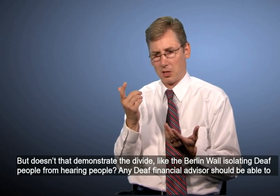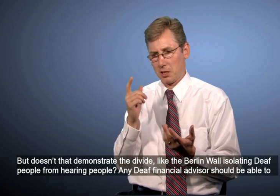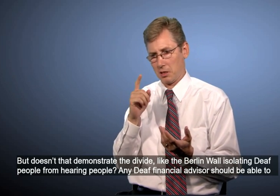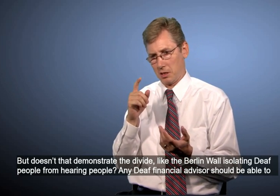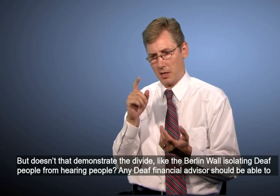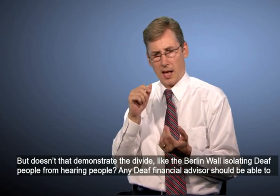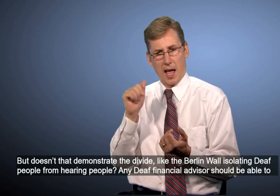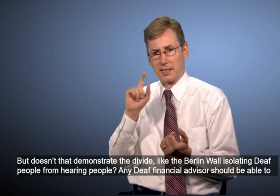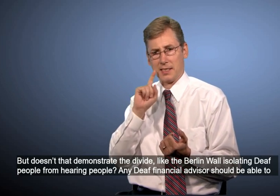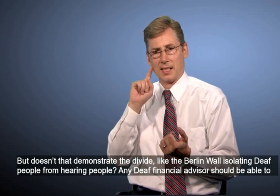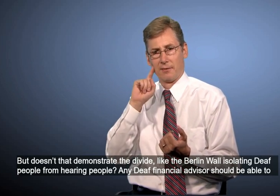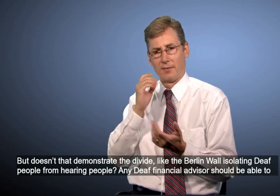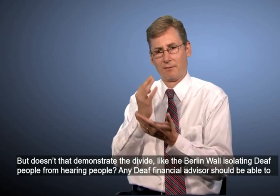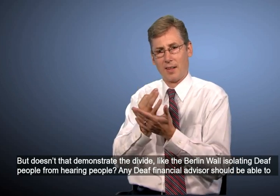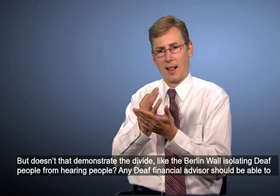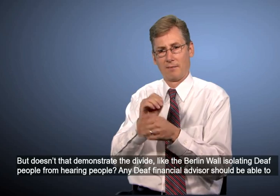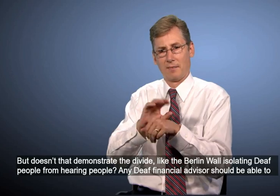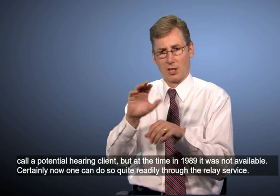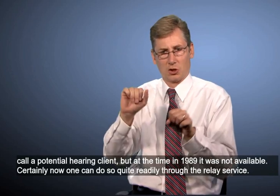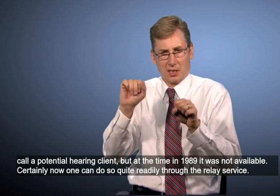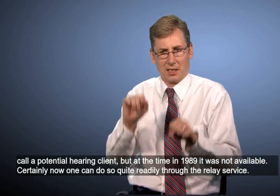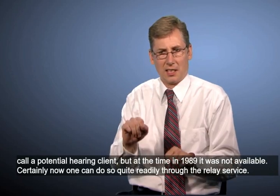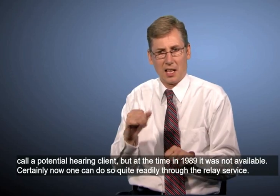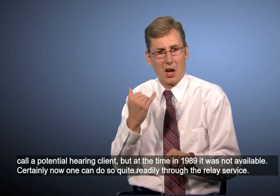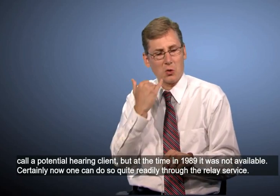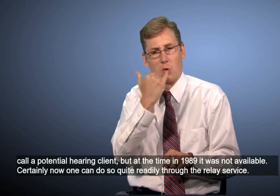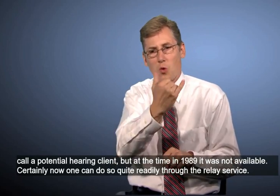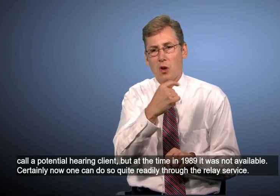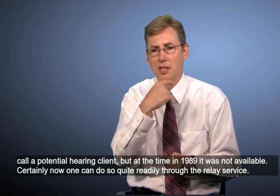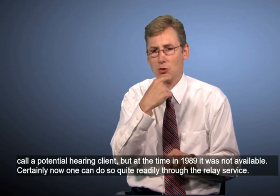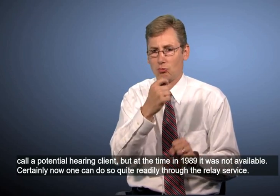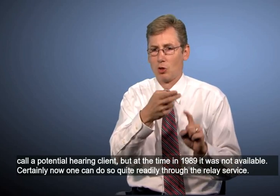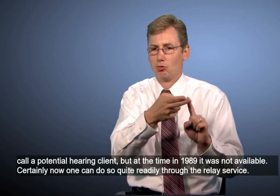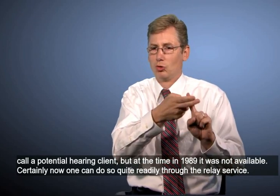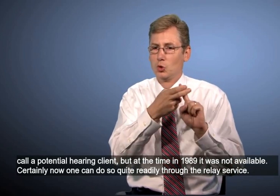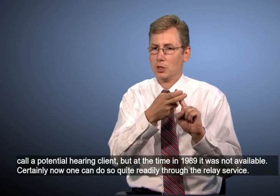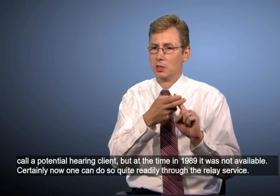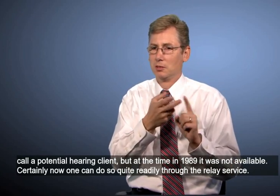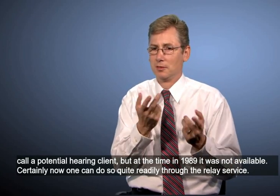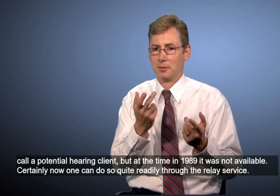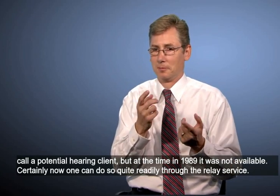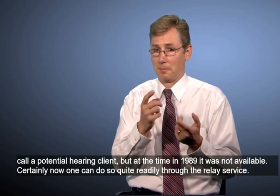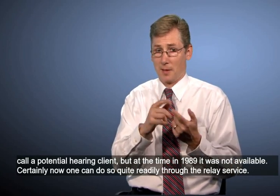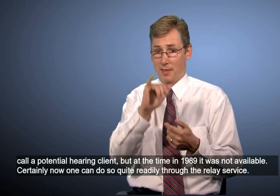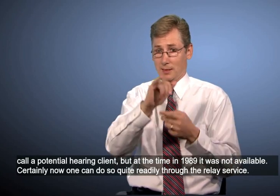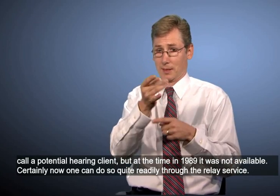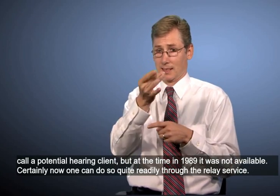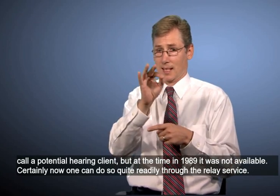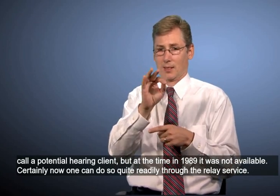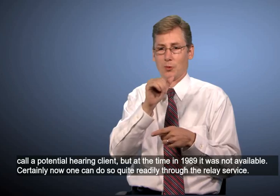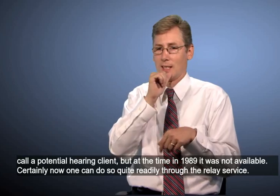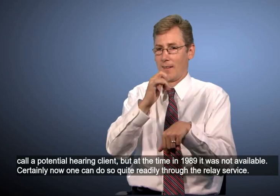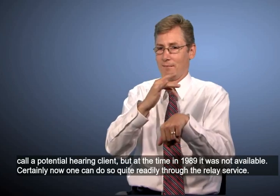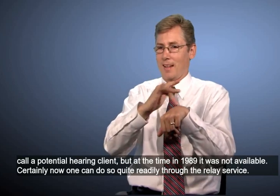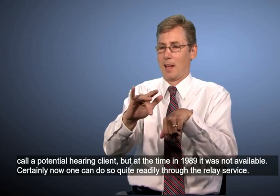Any deaf financial advisor should be able to call a potential hearing client, but at the time, in 1989, it was not